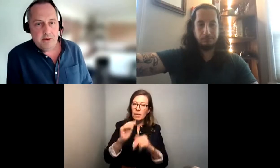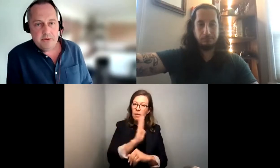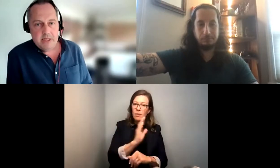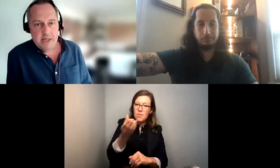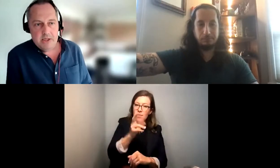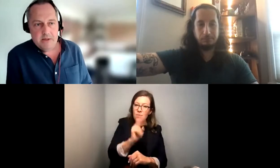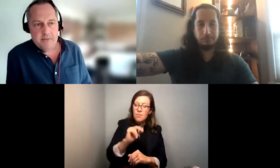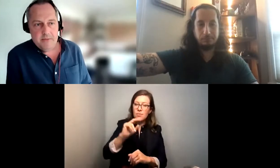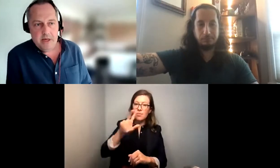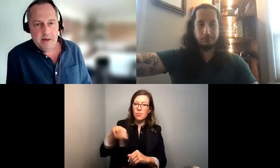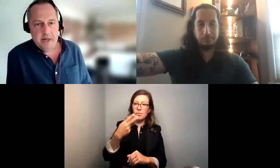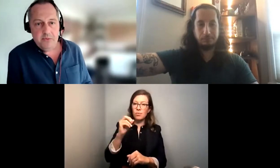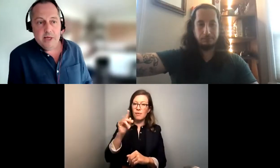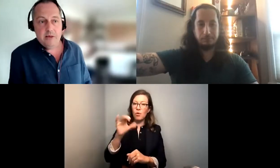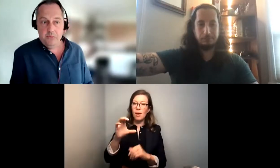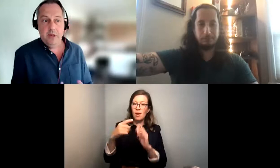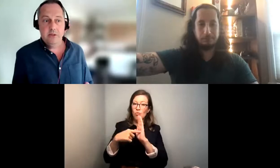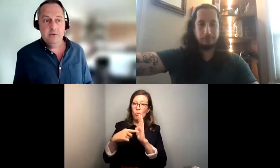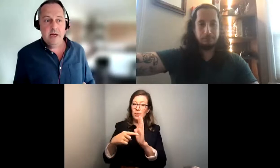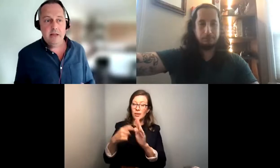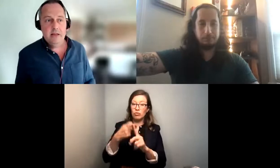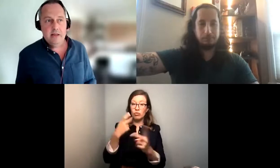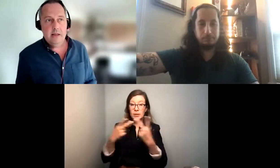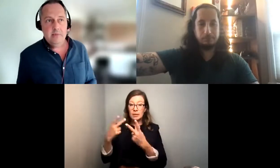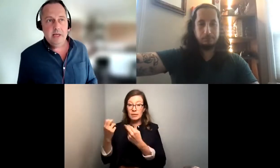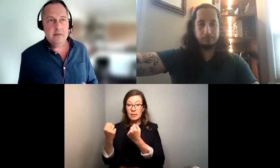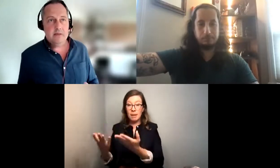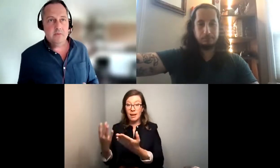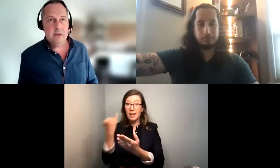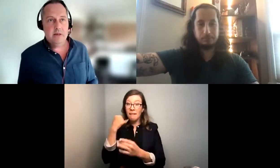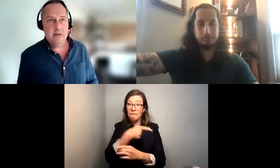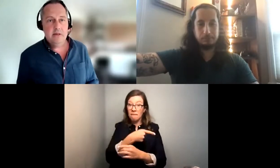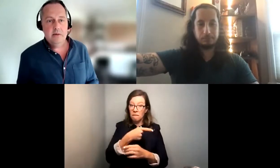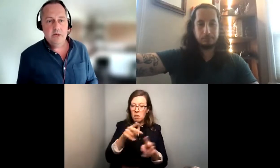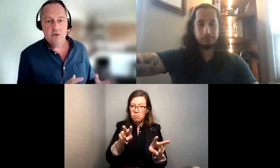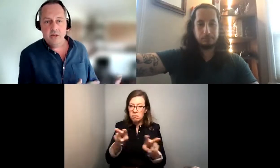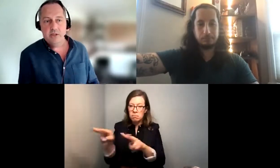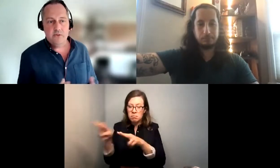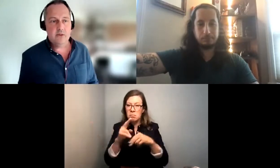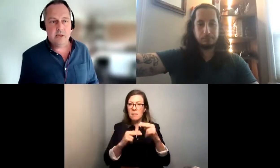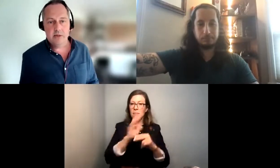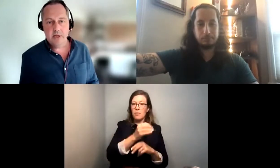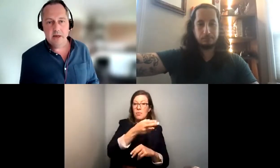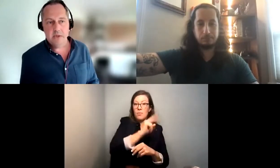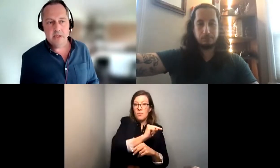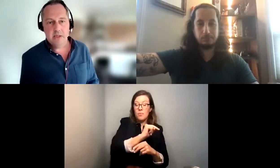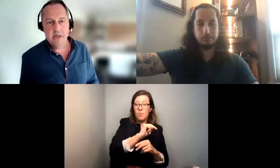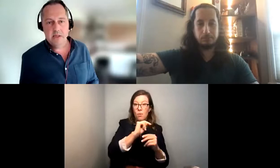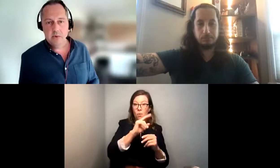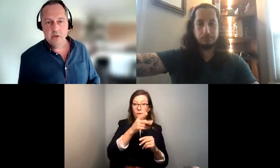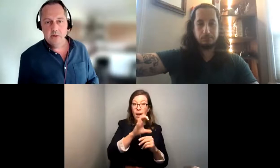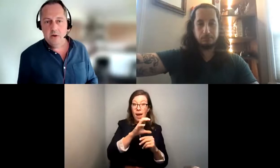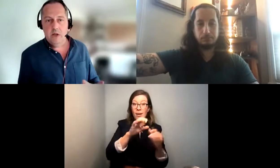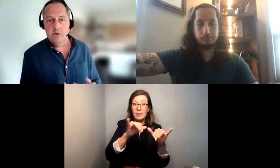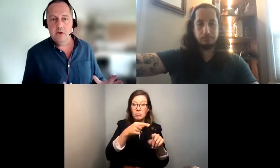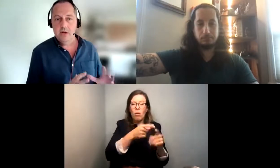phonetic representation. And if we can do that, then that means that we can transfer things between languages. So